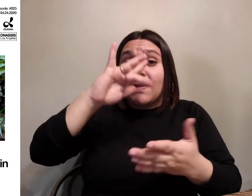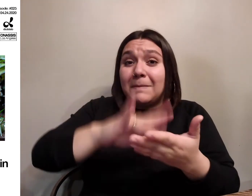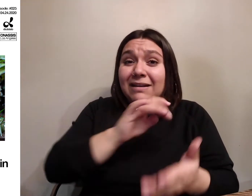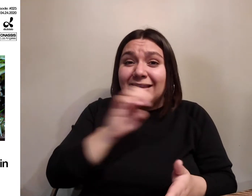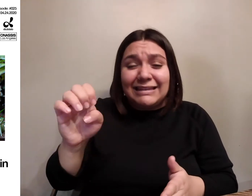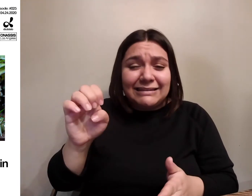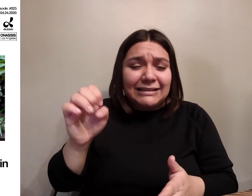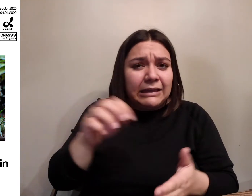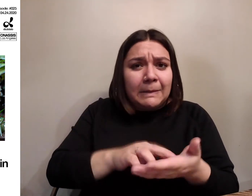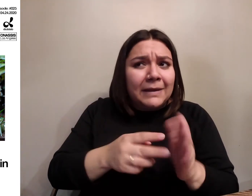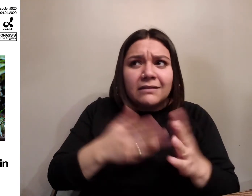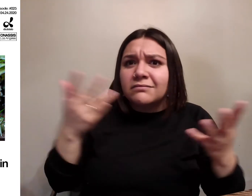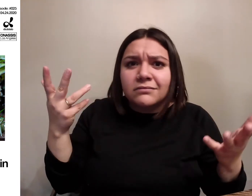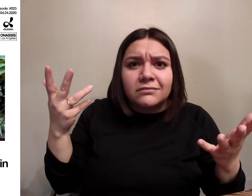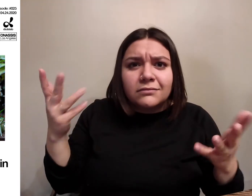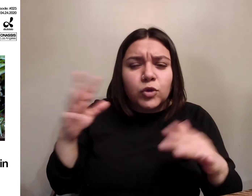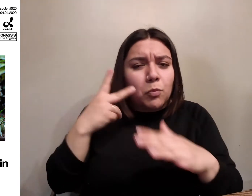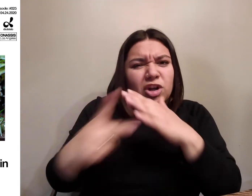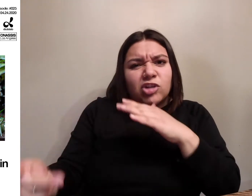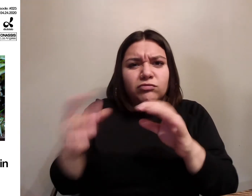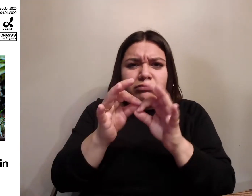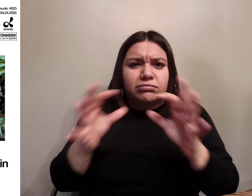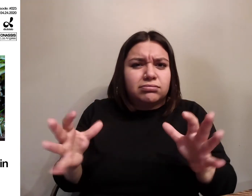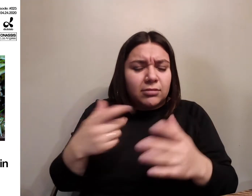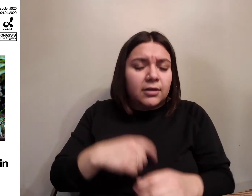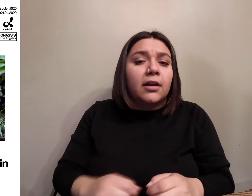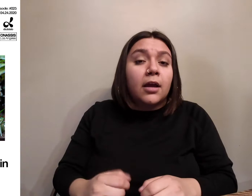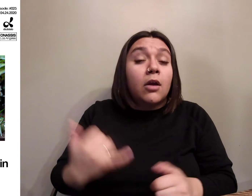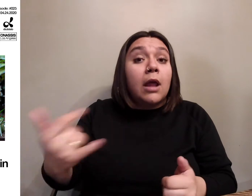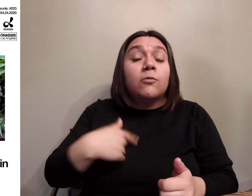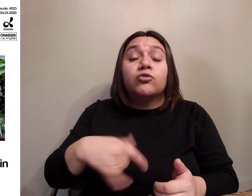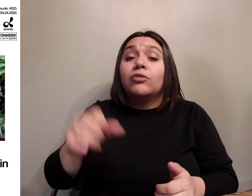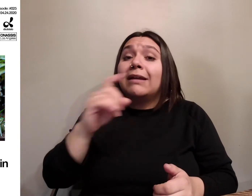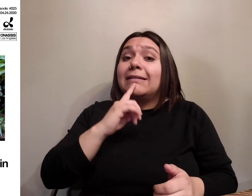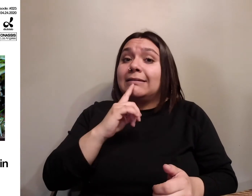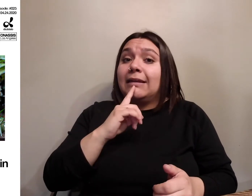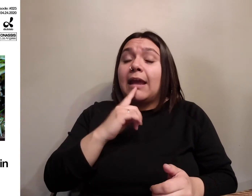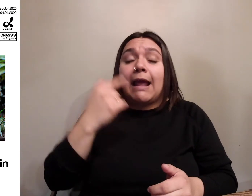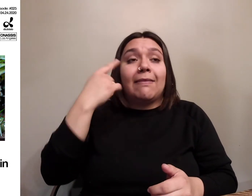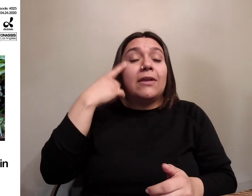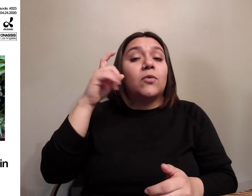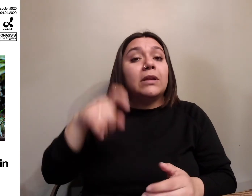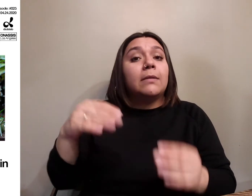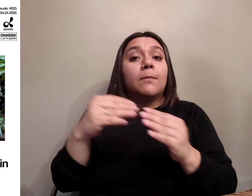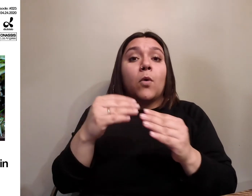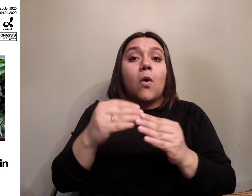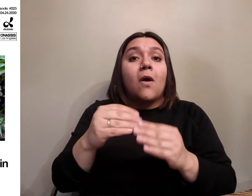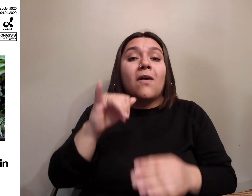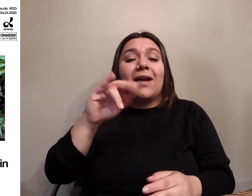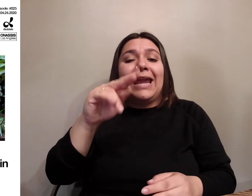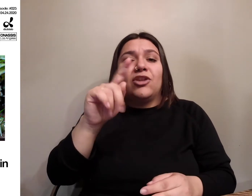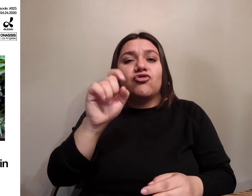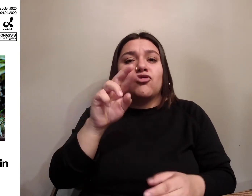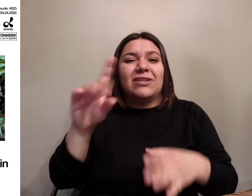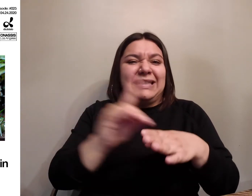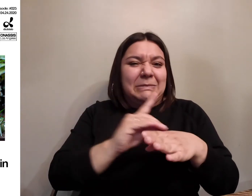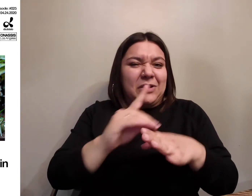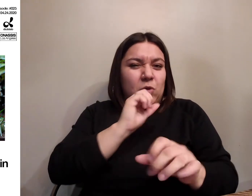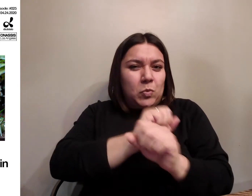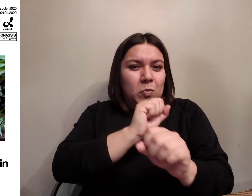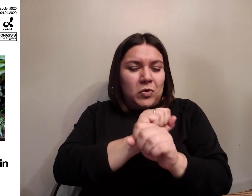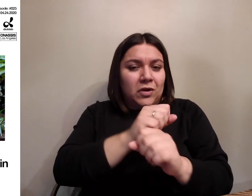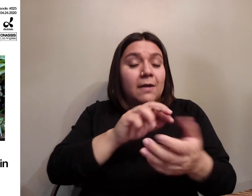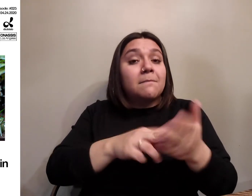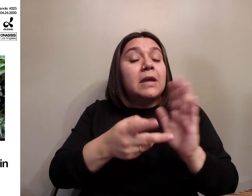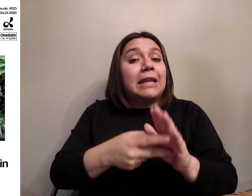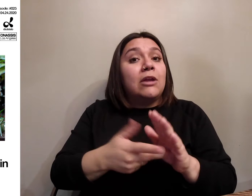disciplines. That to me is much more interesting and seems like a healthier approach, especially for today's world. I want to